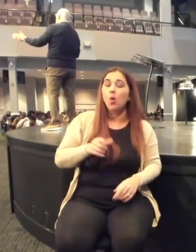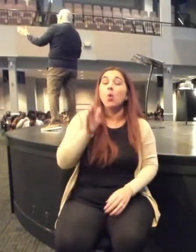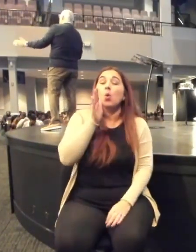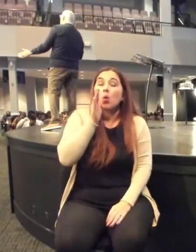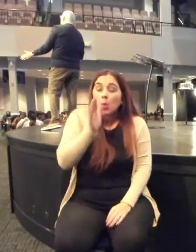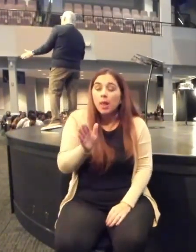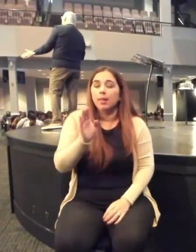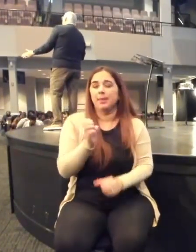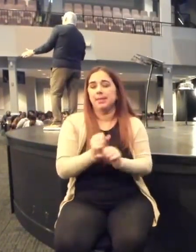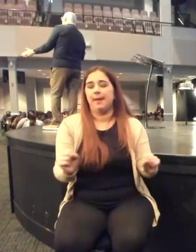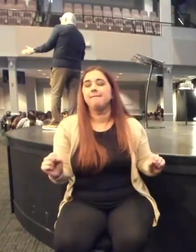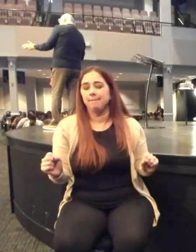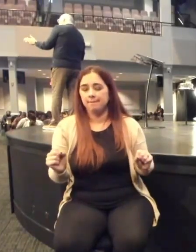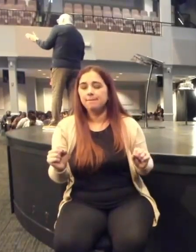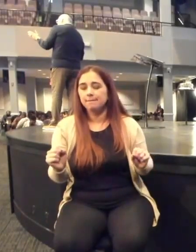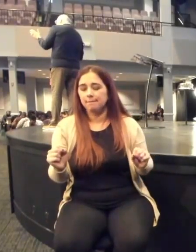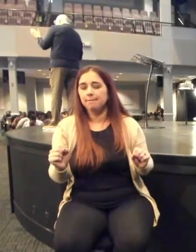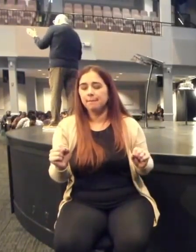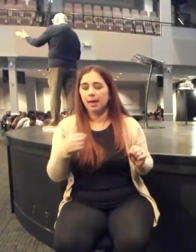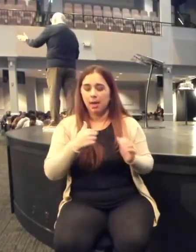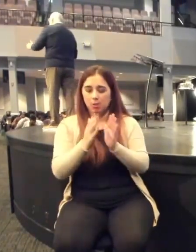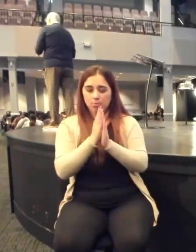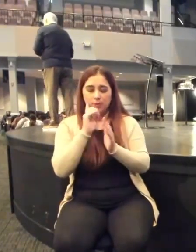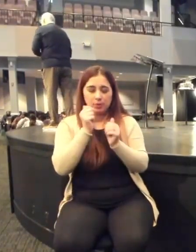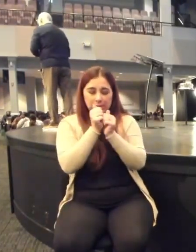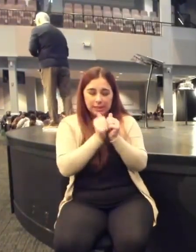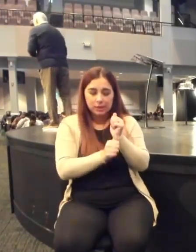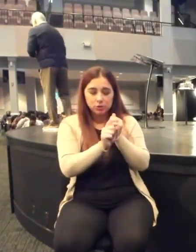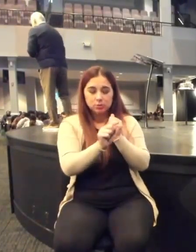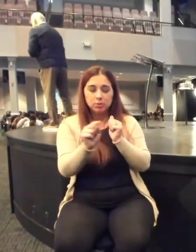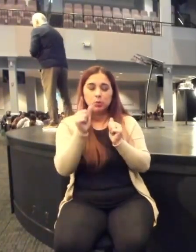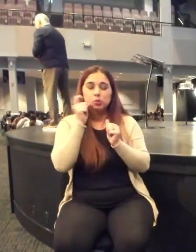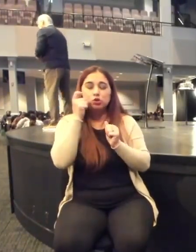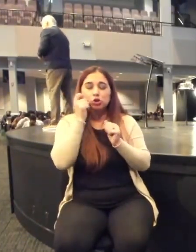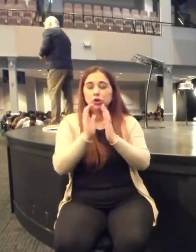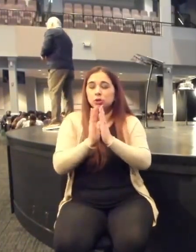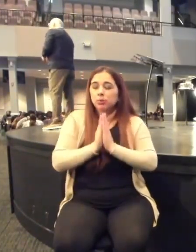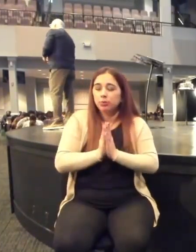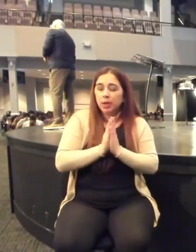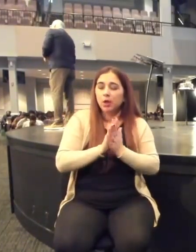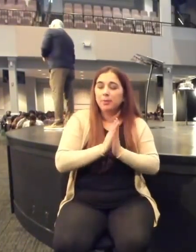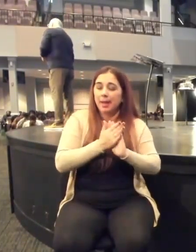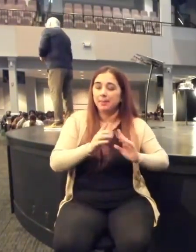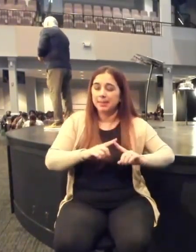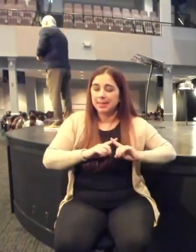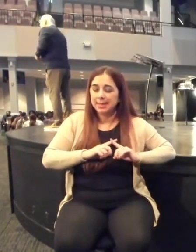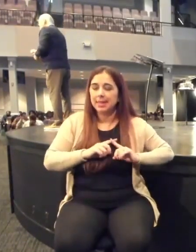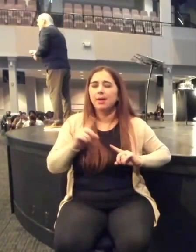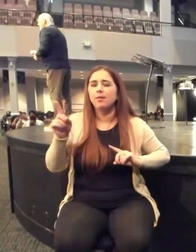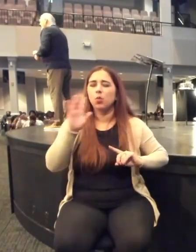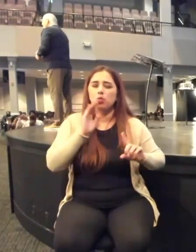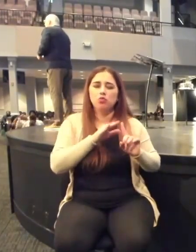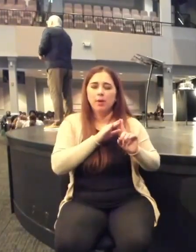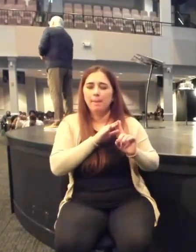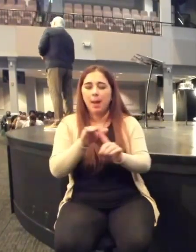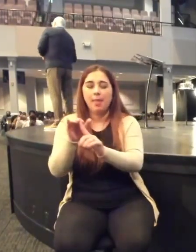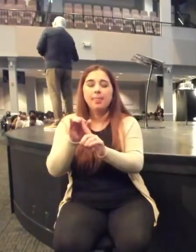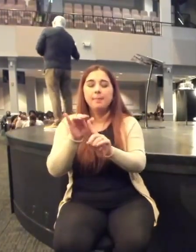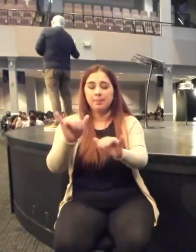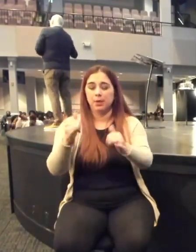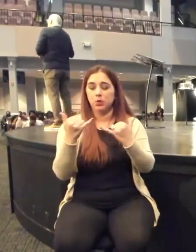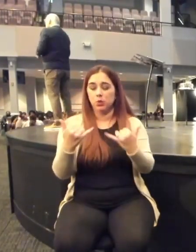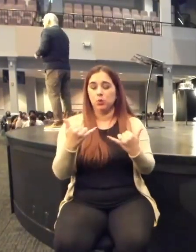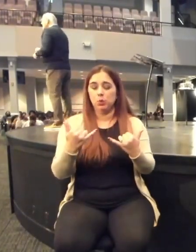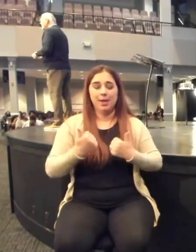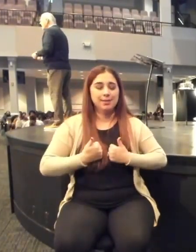be saved. Now, I pray for each one of these that have reached out to you in prayer, that you'll remind them that today has